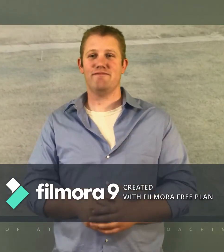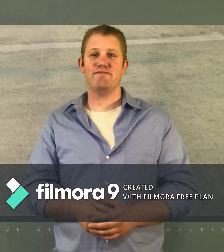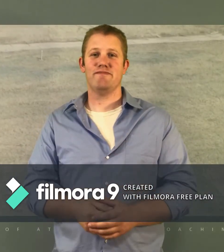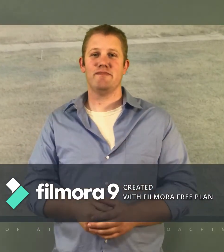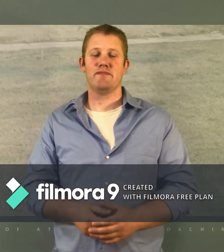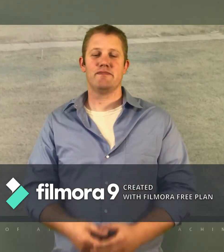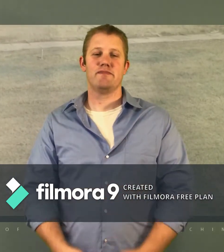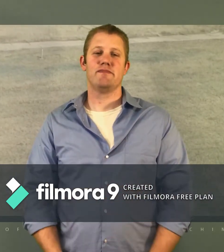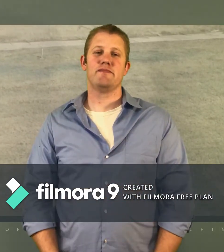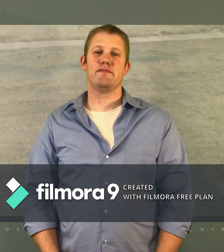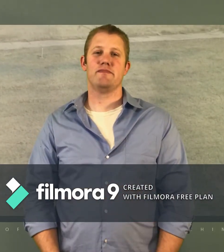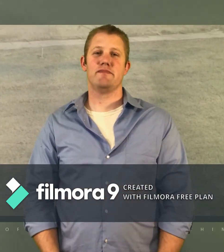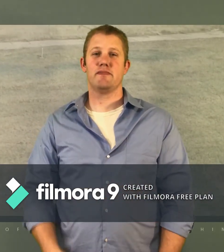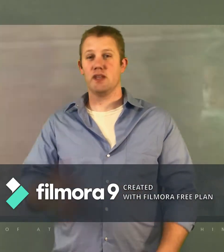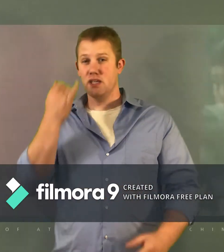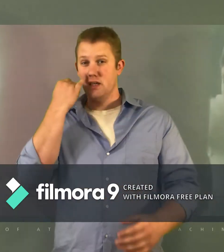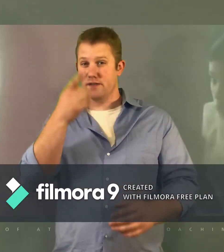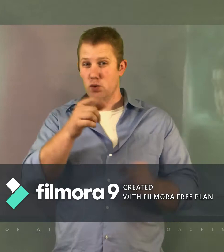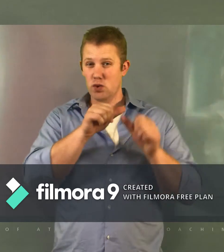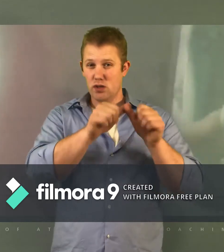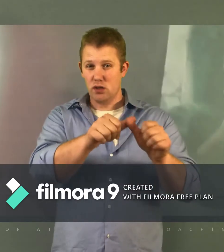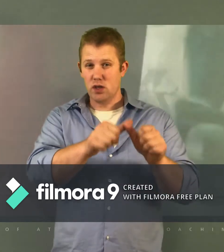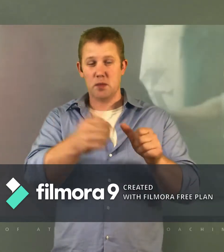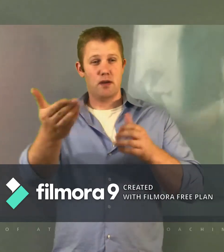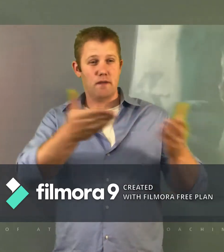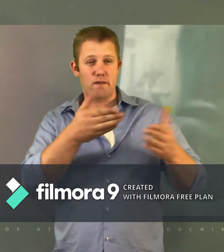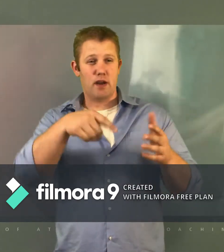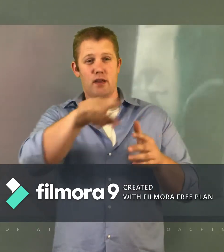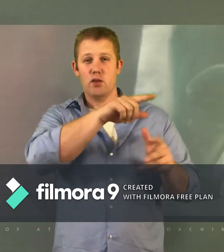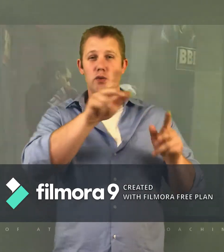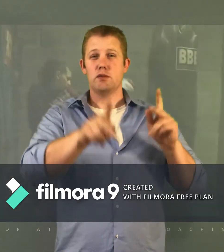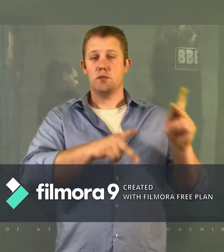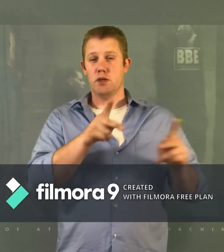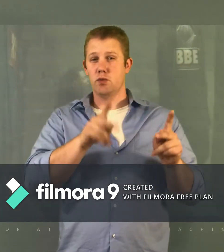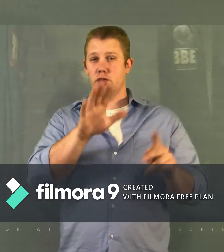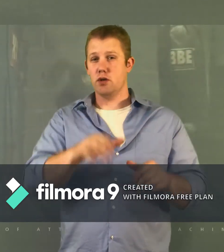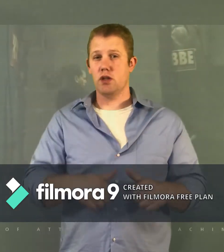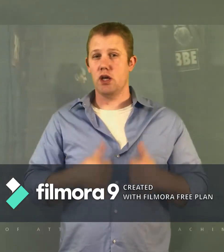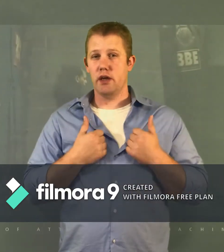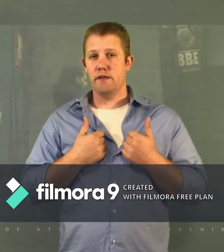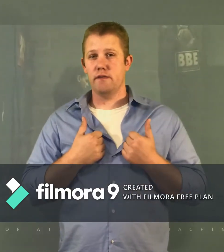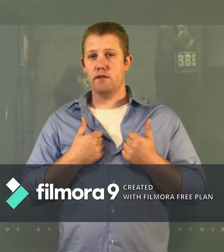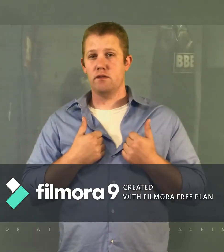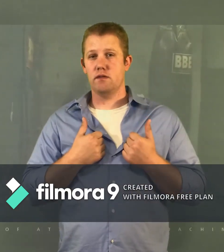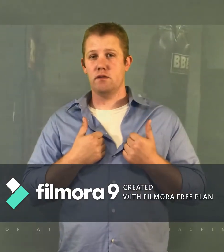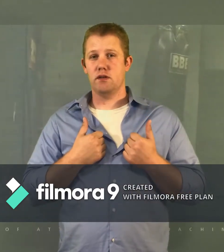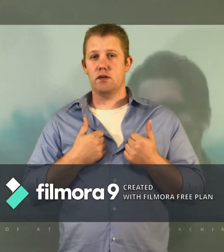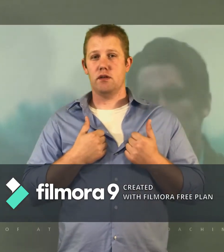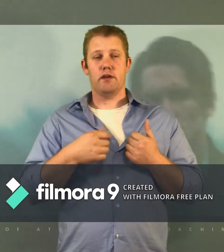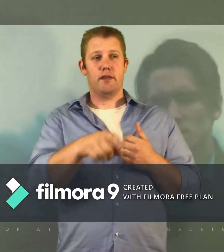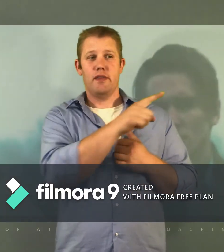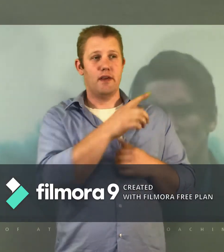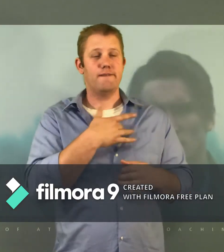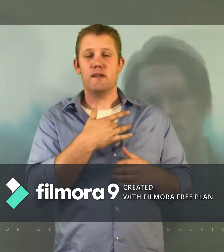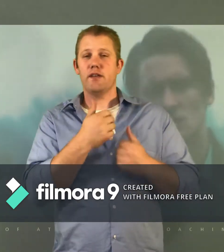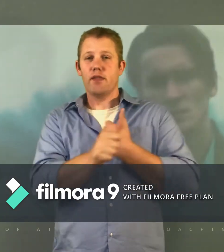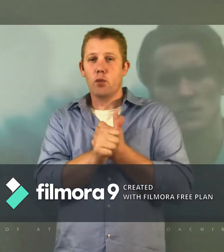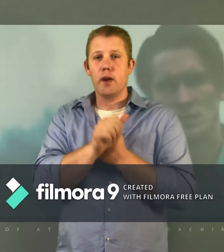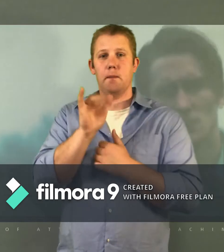You can't say that you love yourself when you continue to invite and include these people in your life.